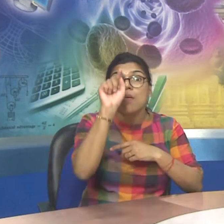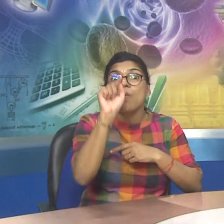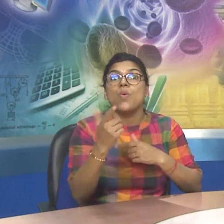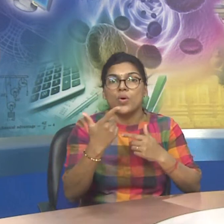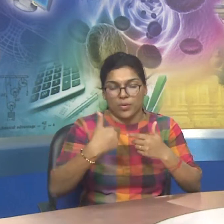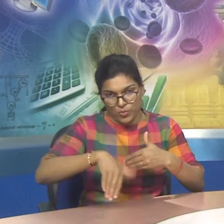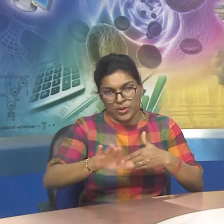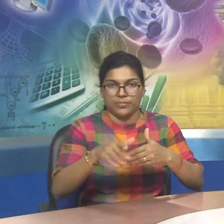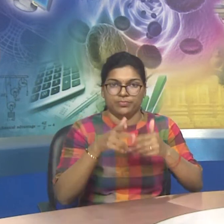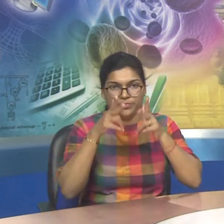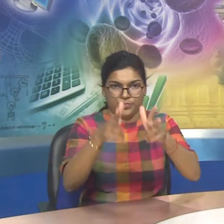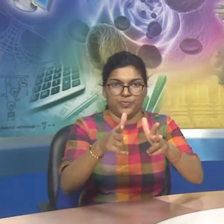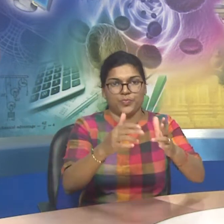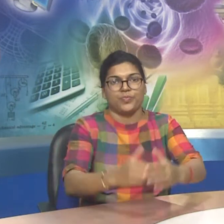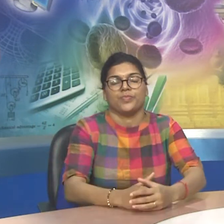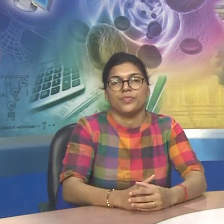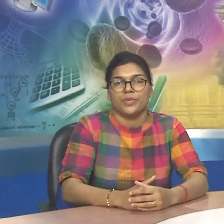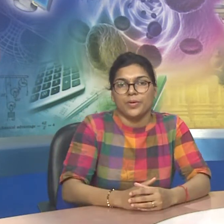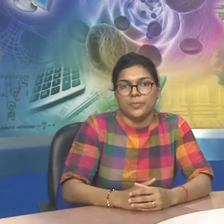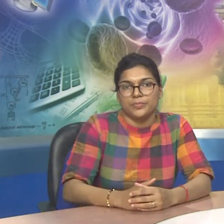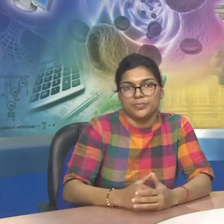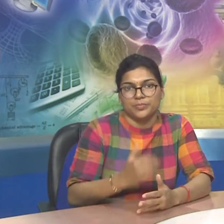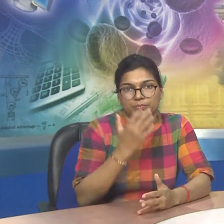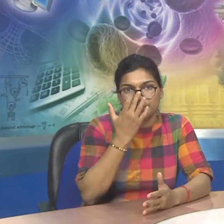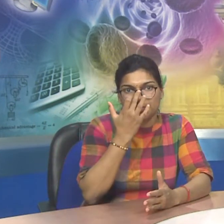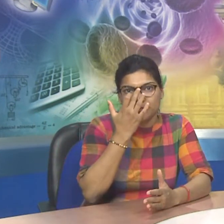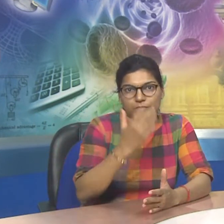That all those nations agree with the terms and conditions.